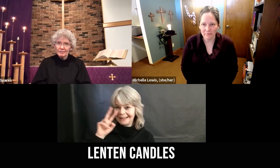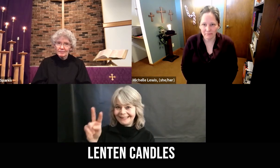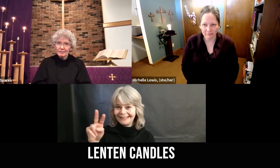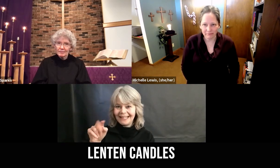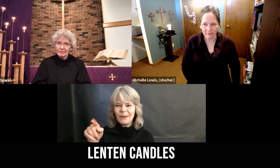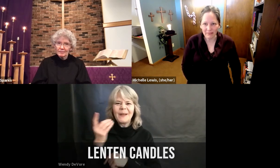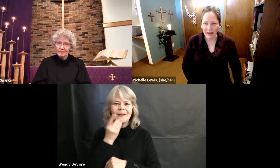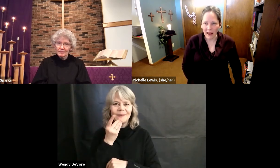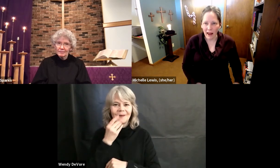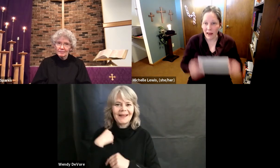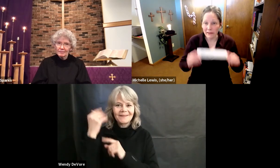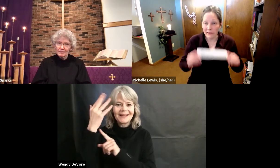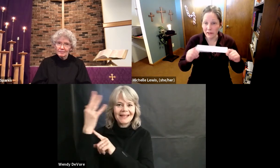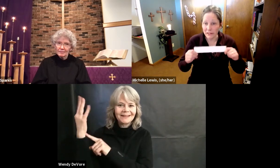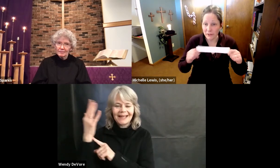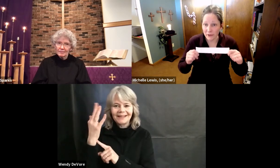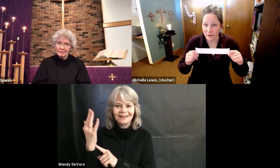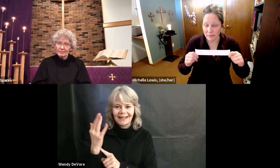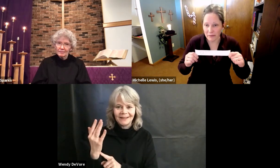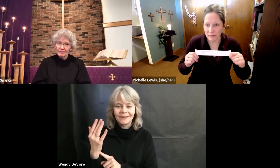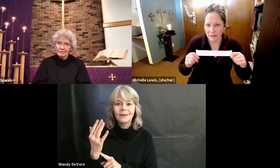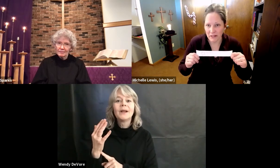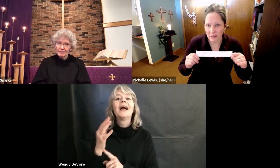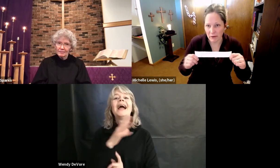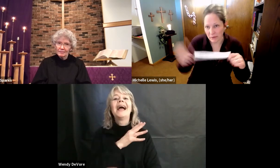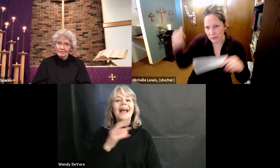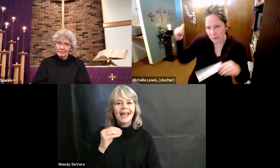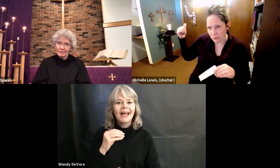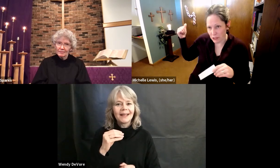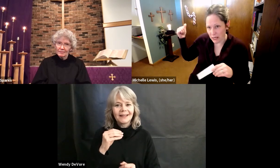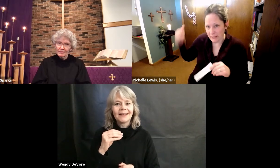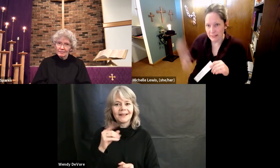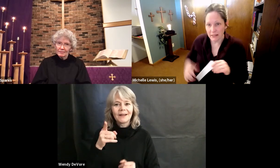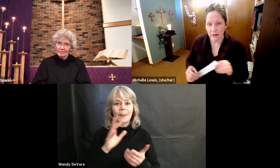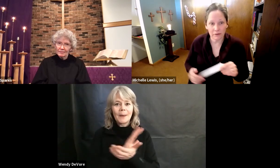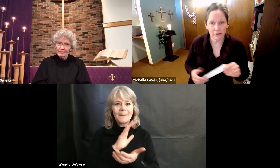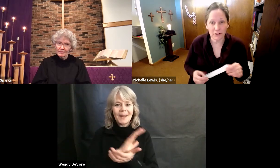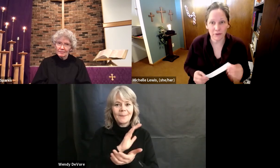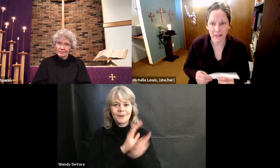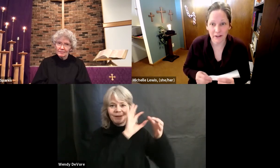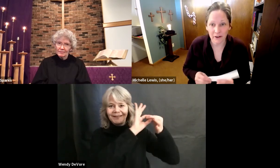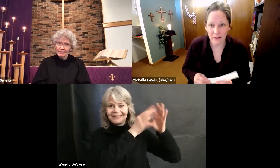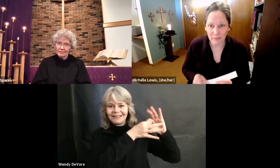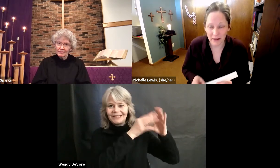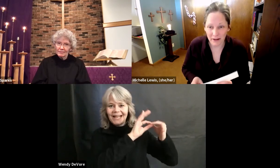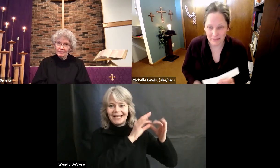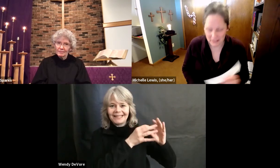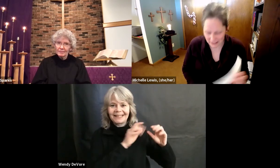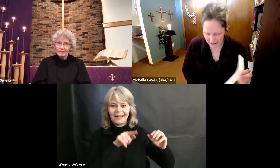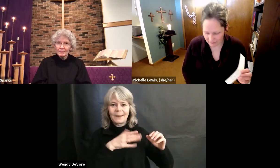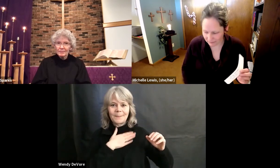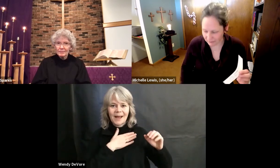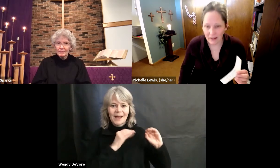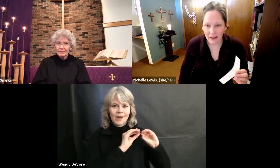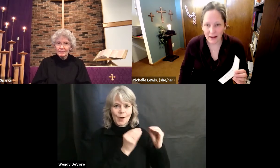Dorothy. And also, we've been talking about the paper chains that are showing here in my